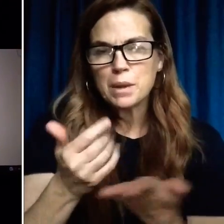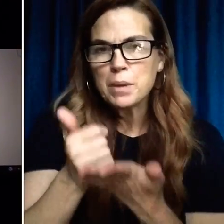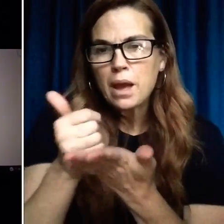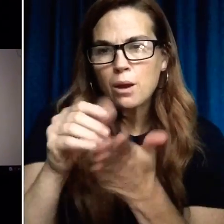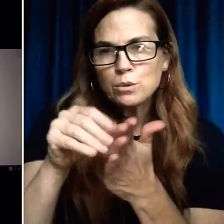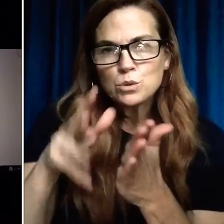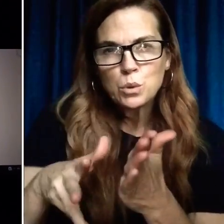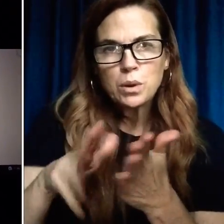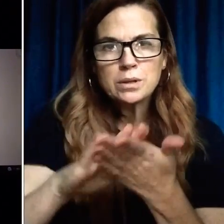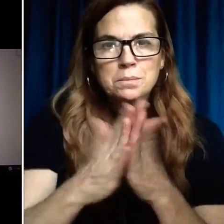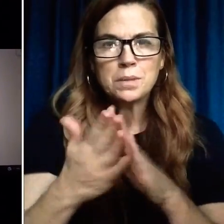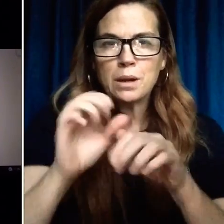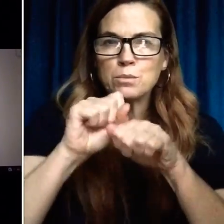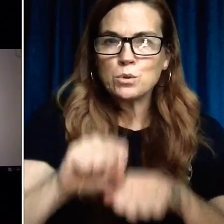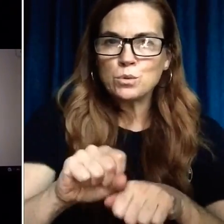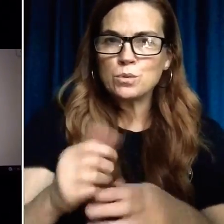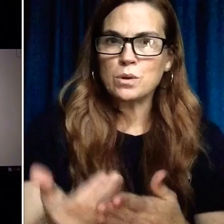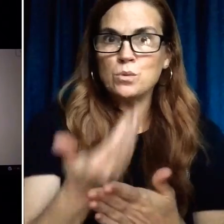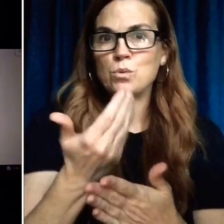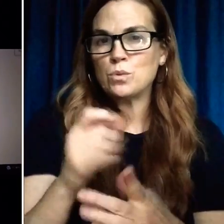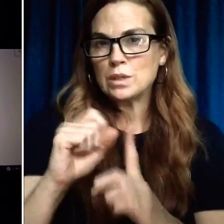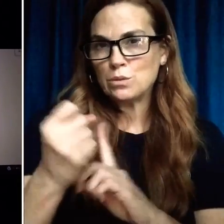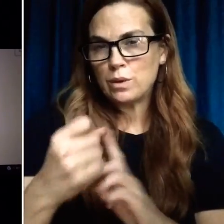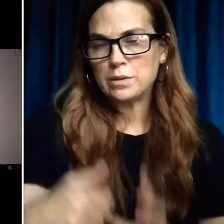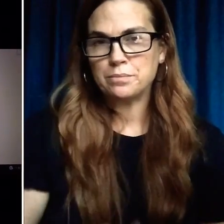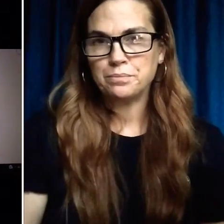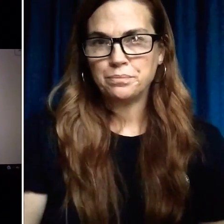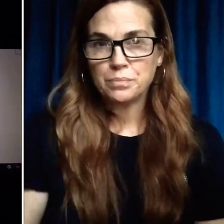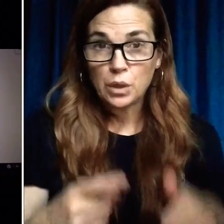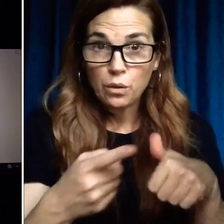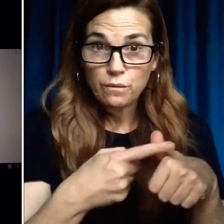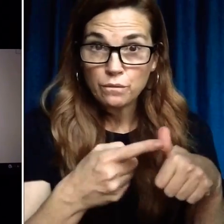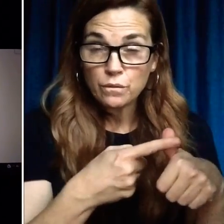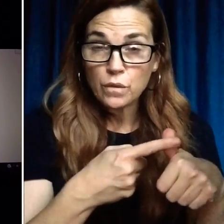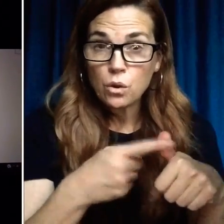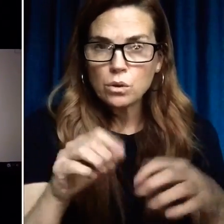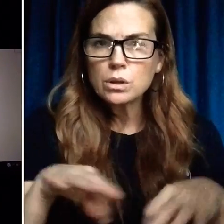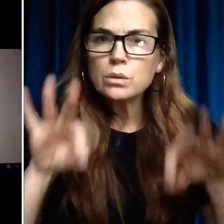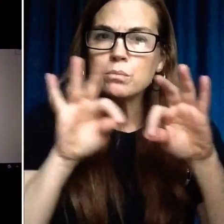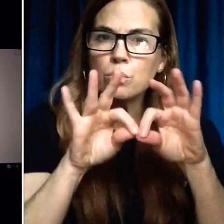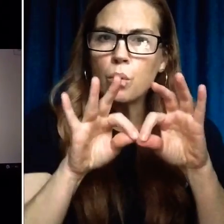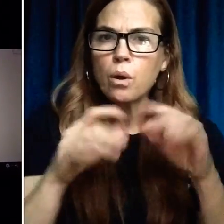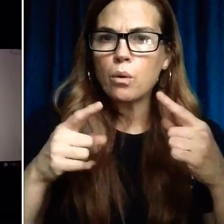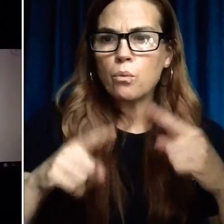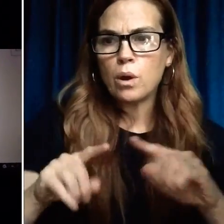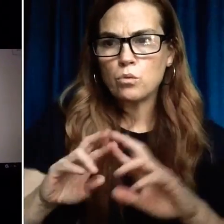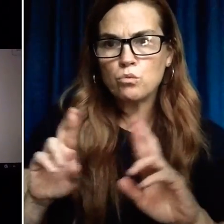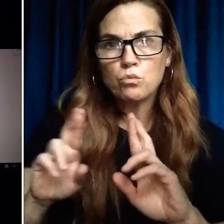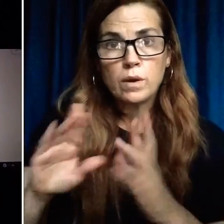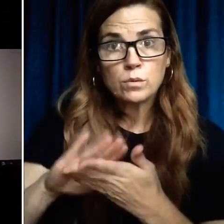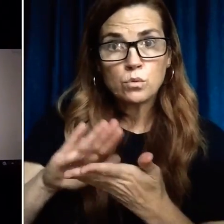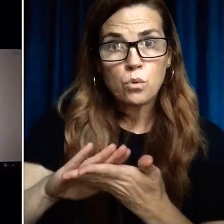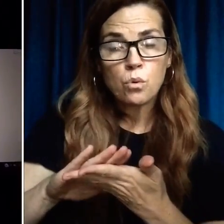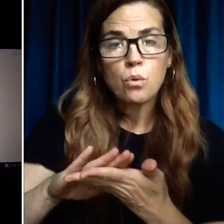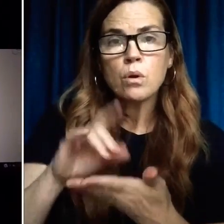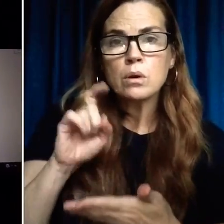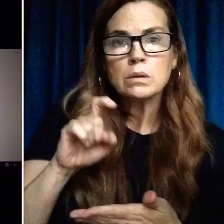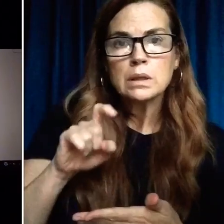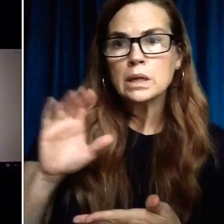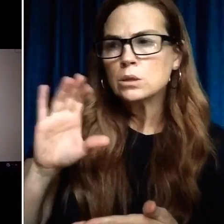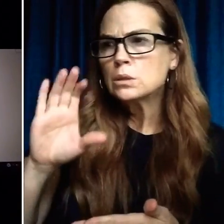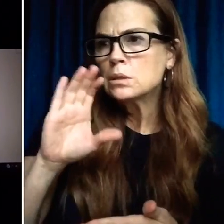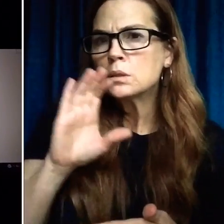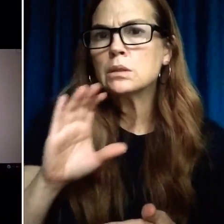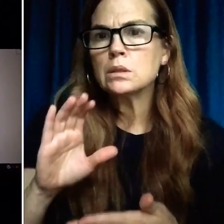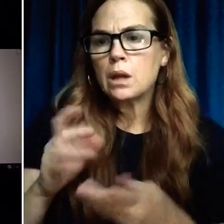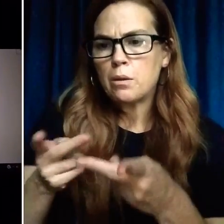help students get used to their new situation. First, find a quiet place to set up. Getting ready for a